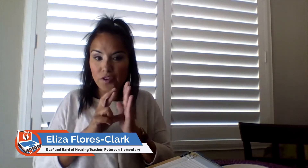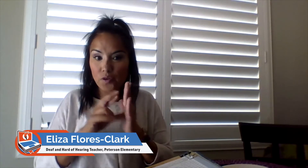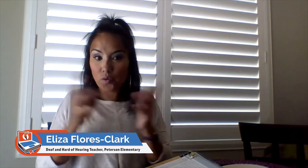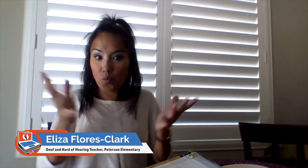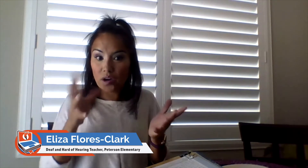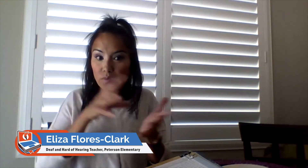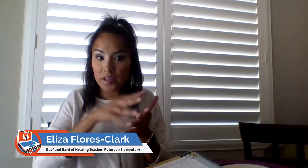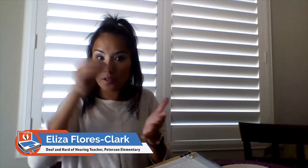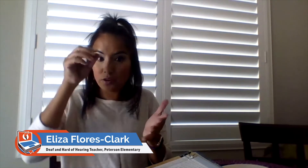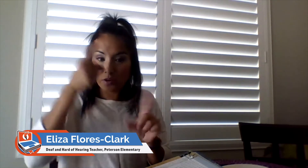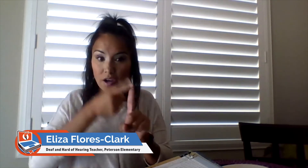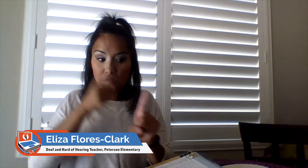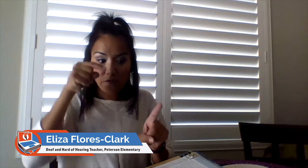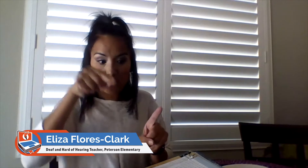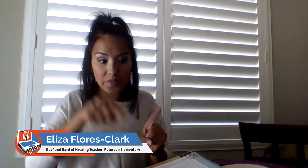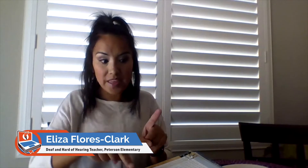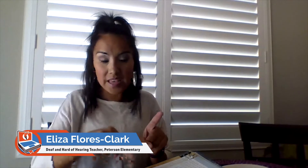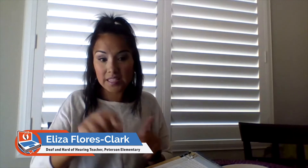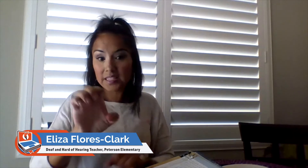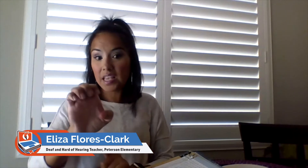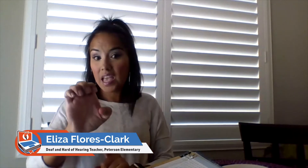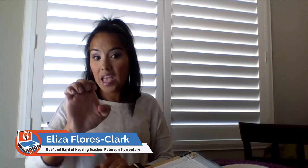Review what we learned from this